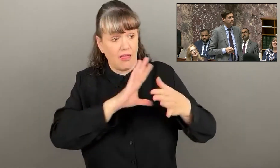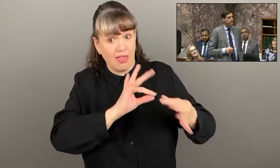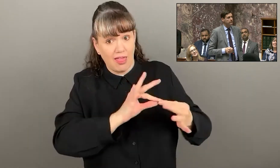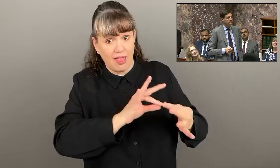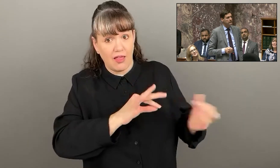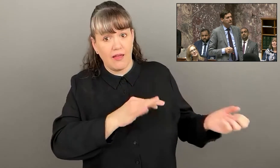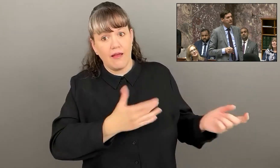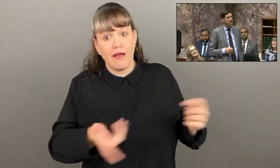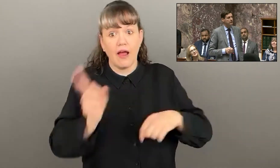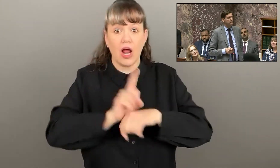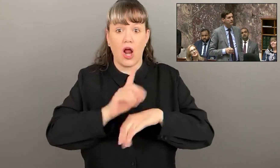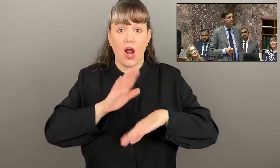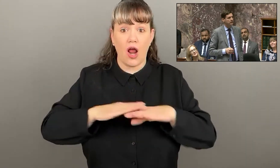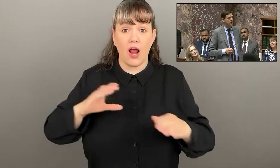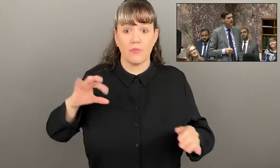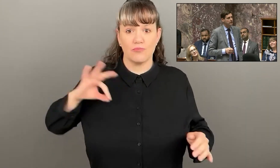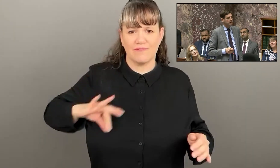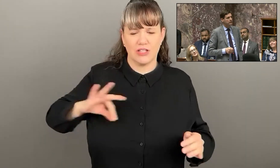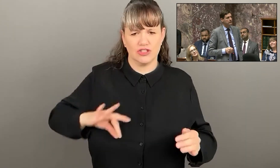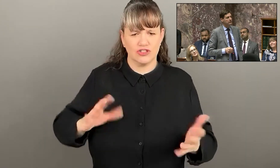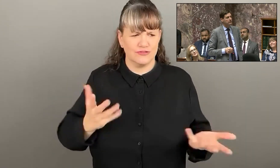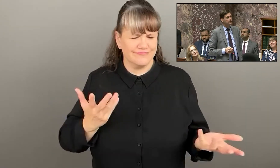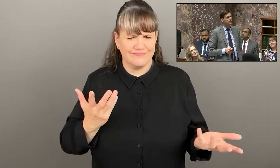Members. Just